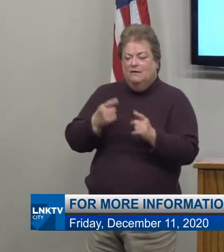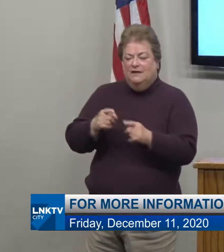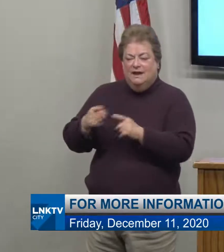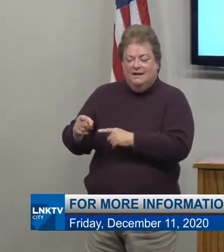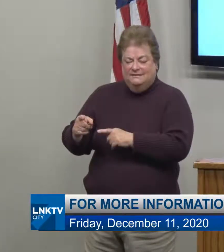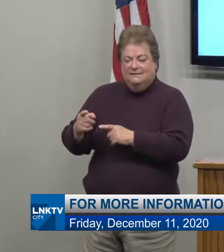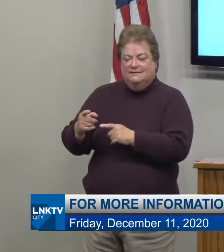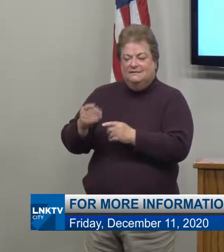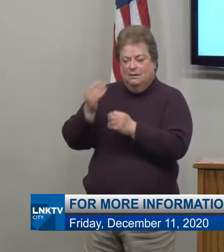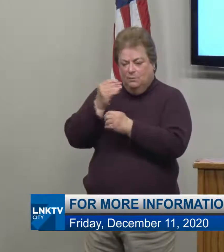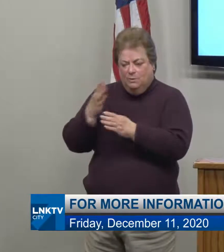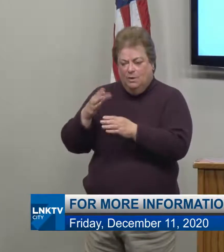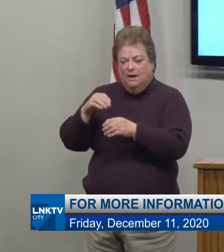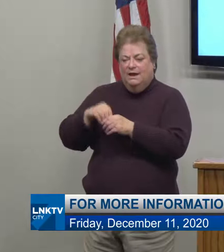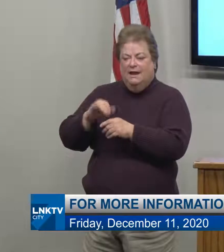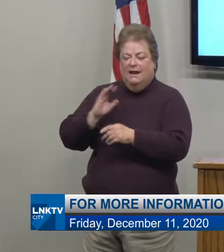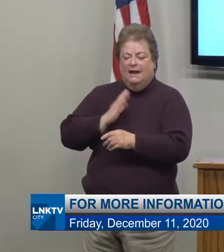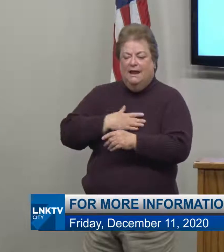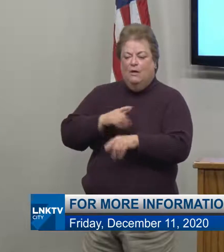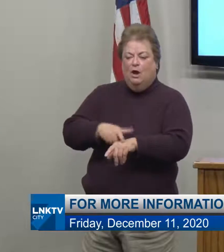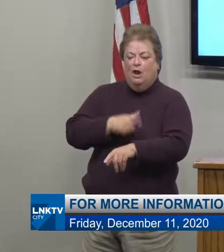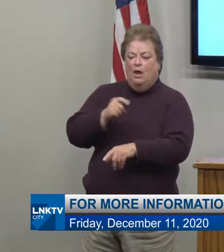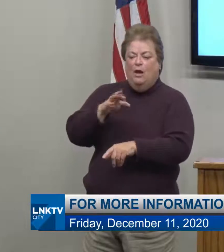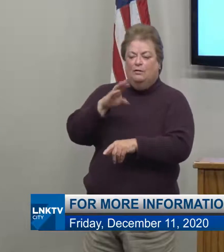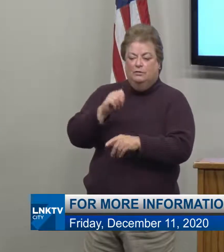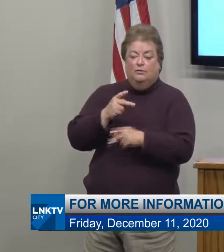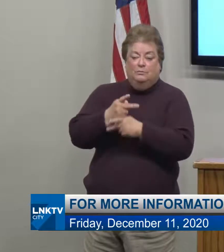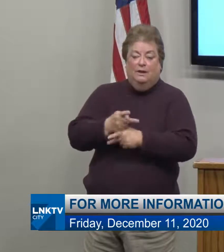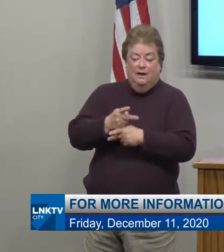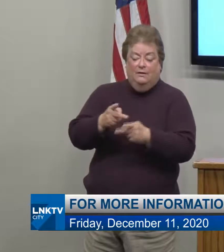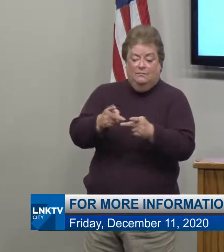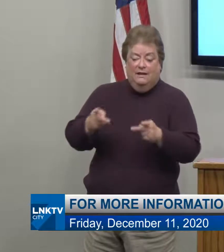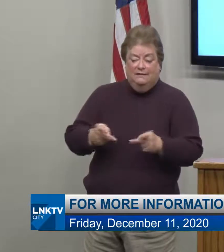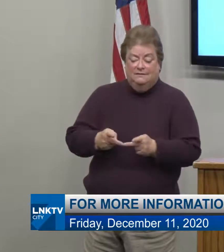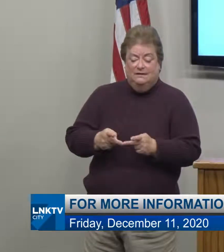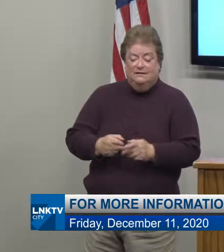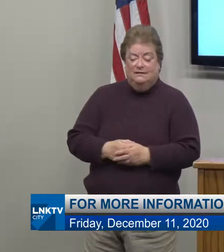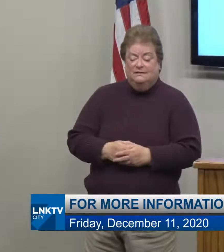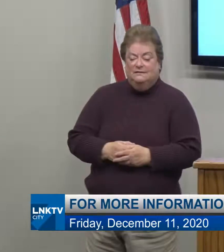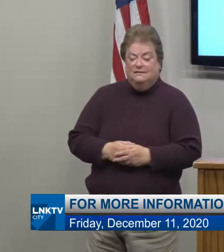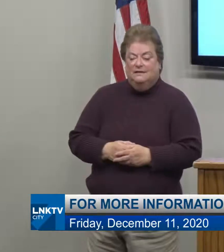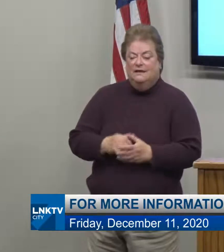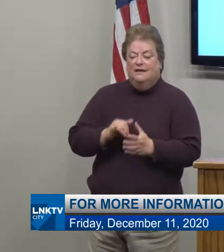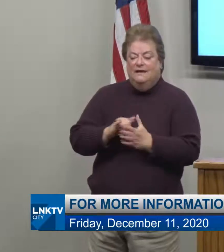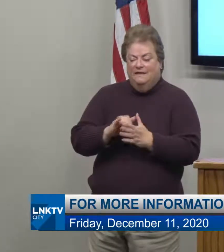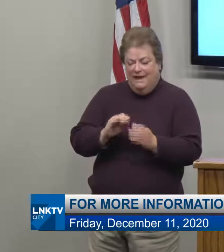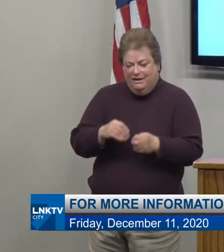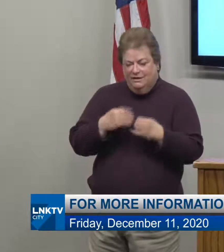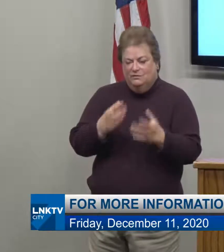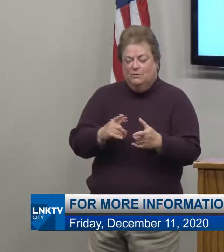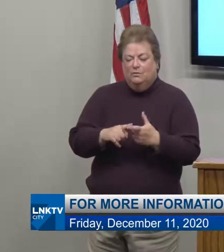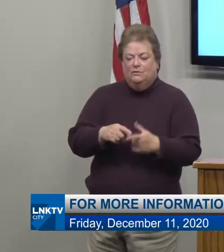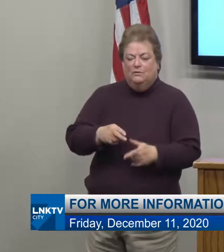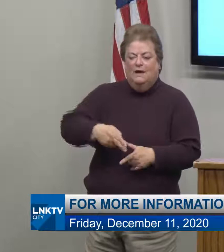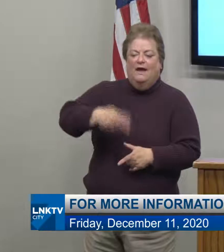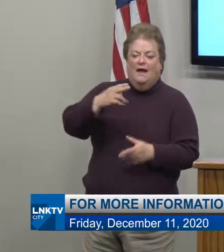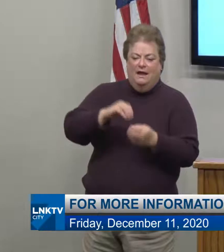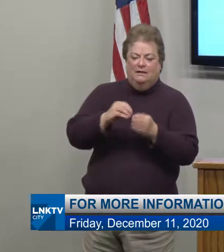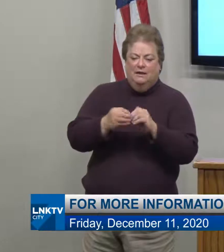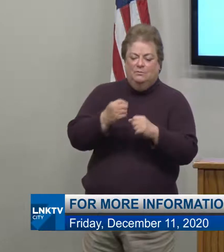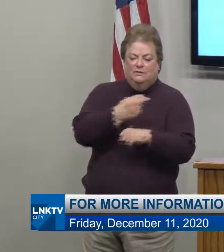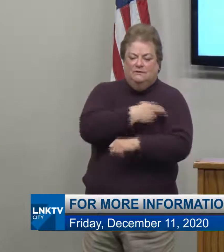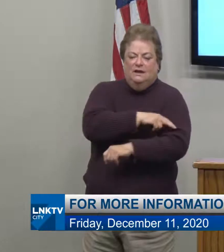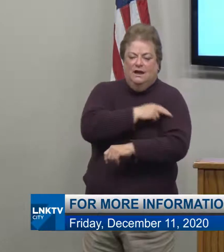reported among our long-term care facilities. This contributed to the recent high in hospitalizations